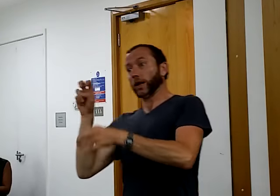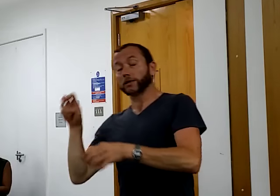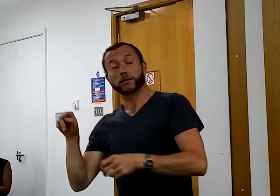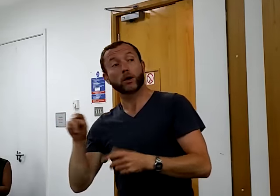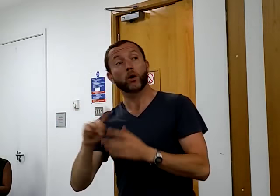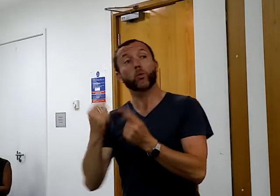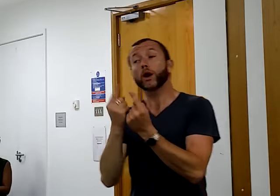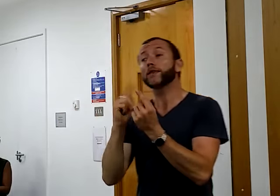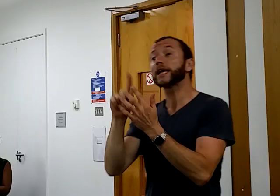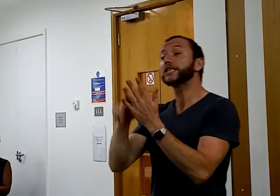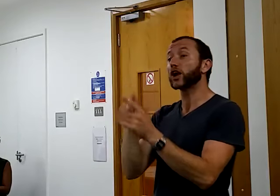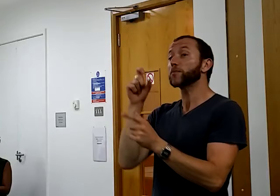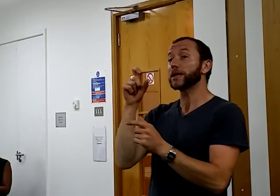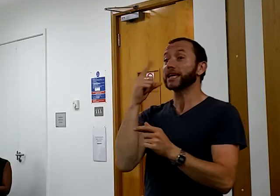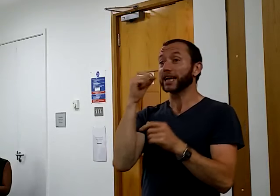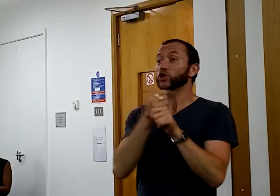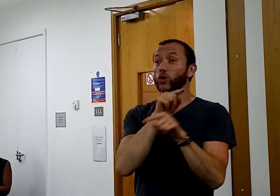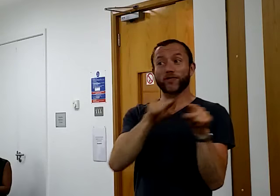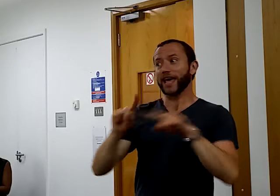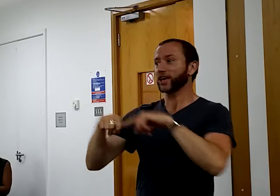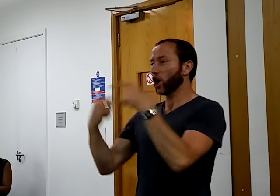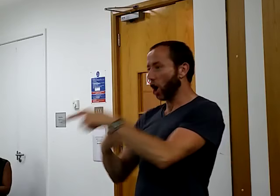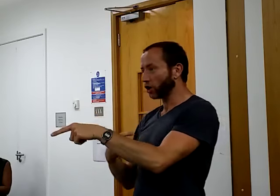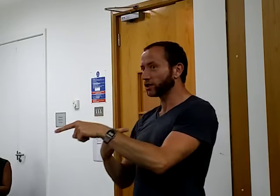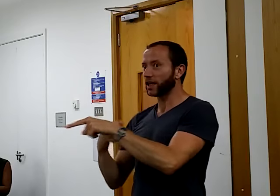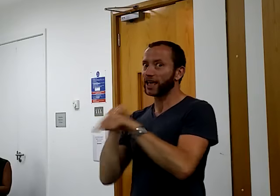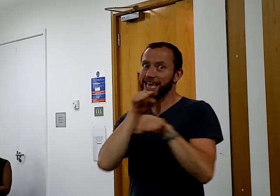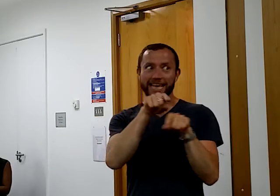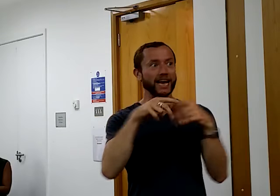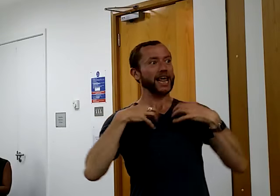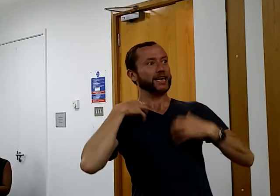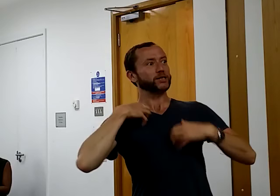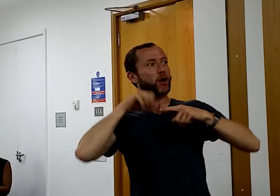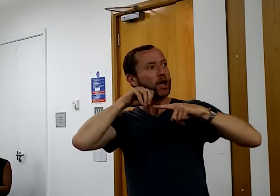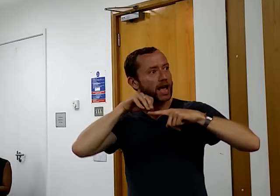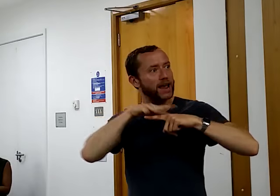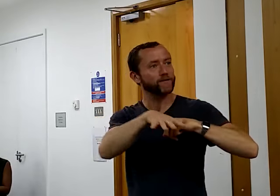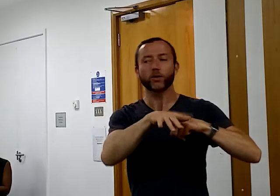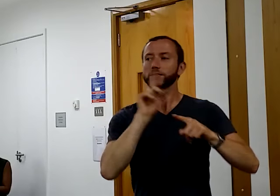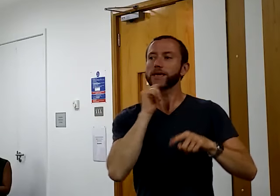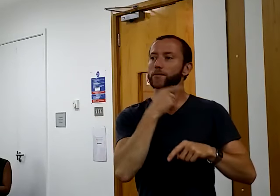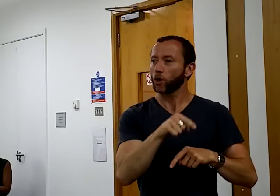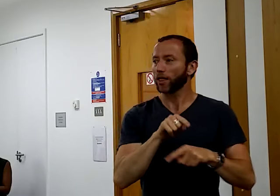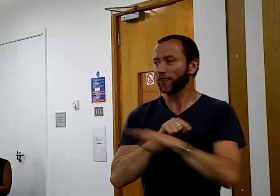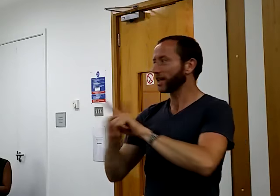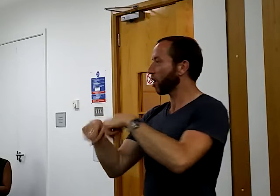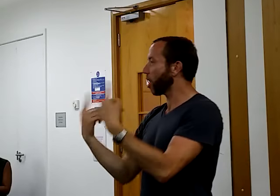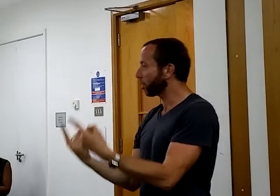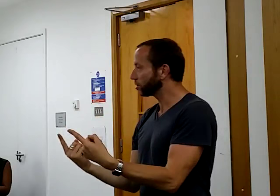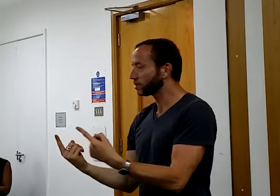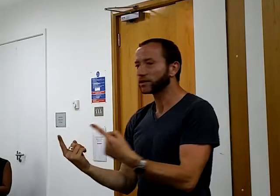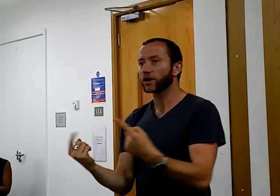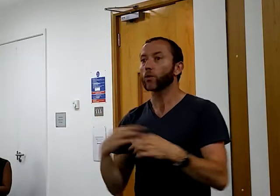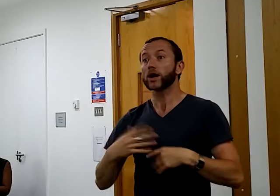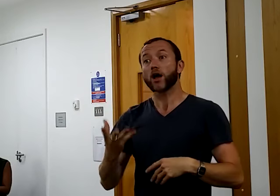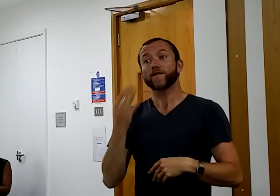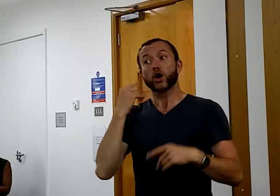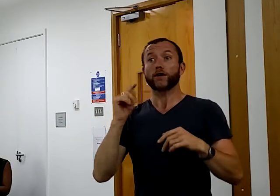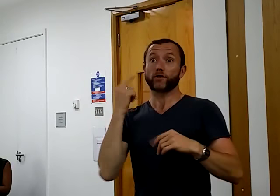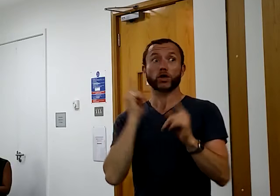can do that they can't do, really, and that's inspire people. When I first met Jeremy Corbyn, it was on one of my first